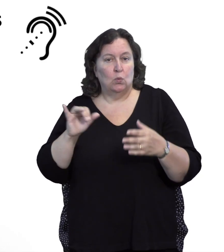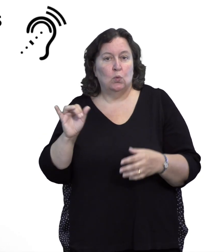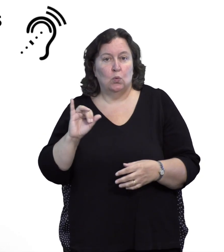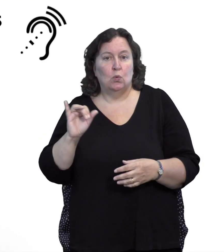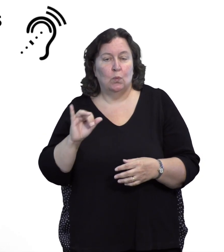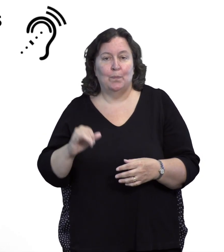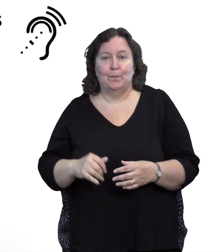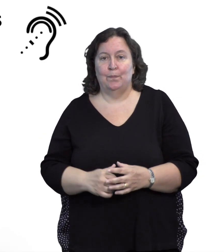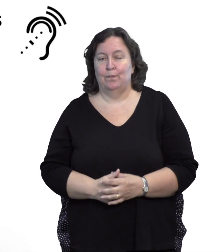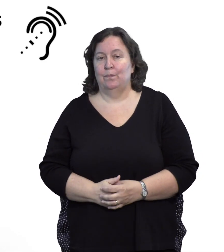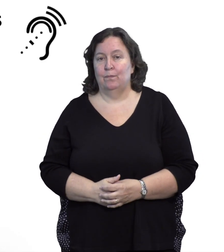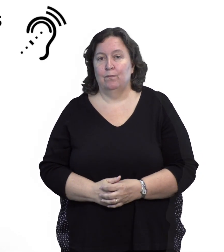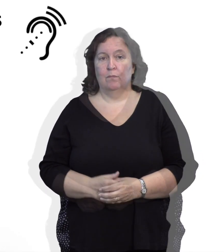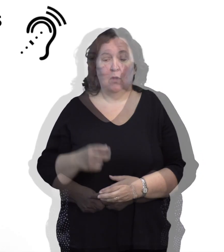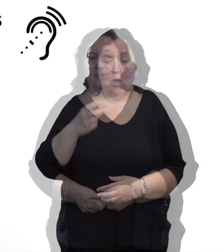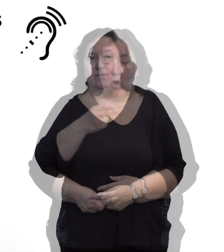students.